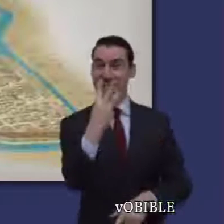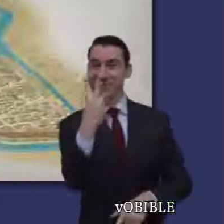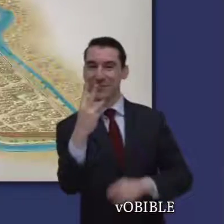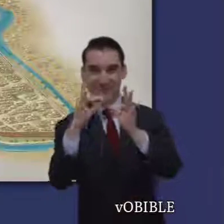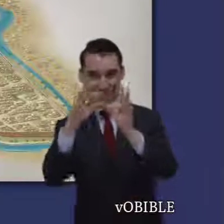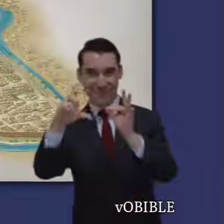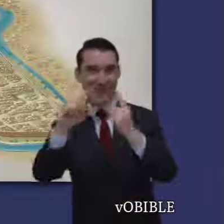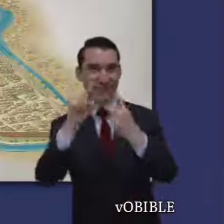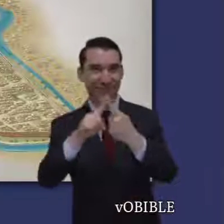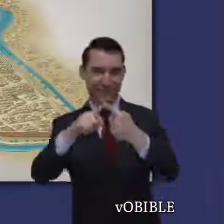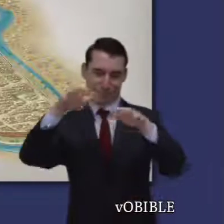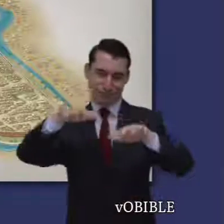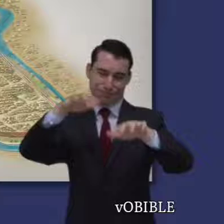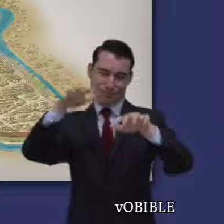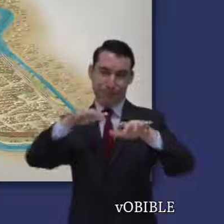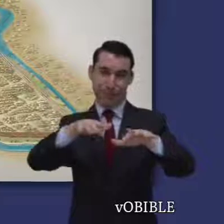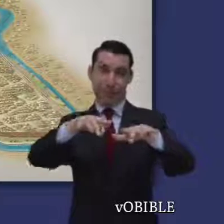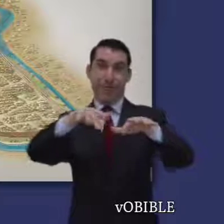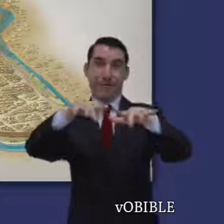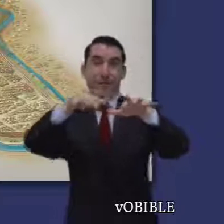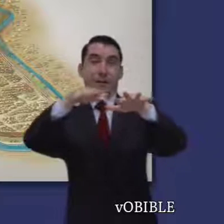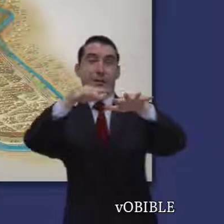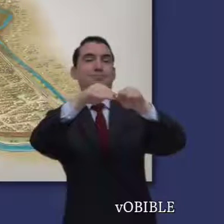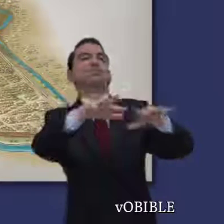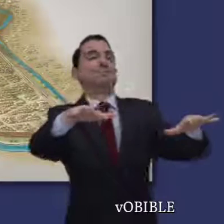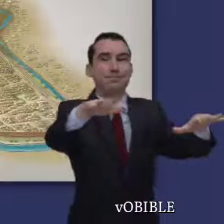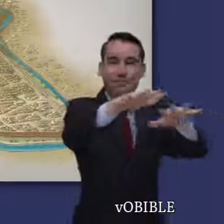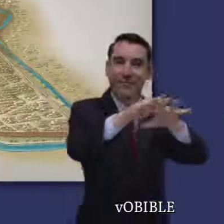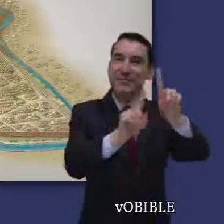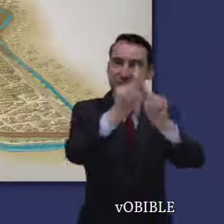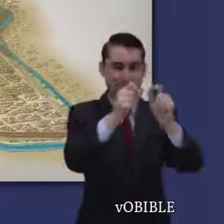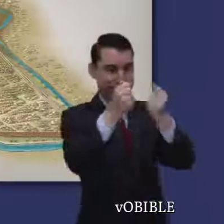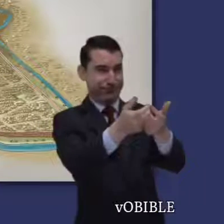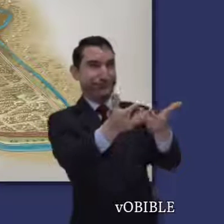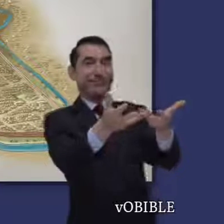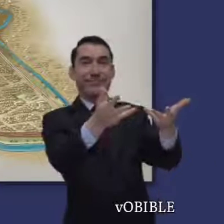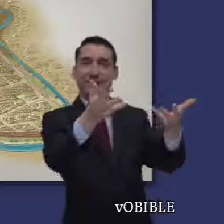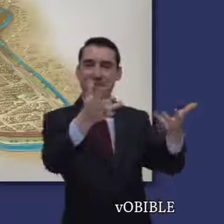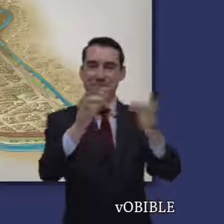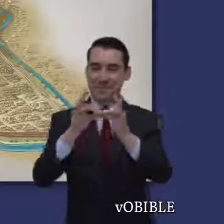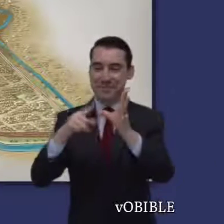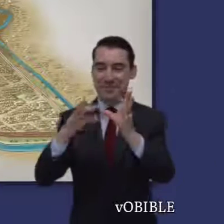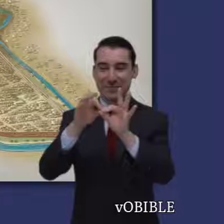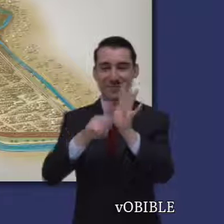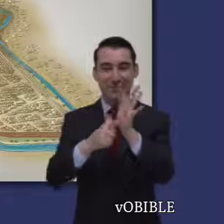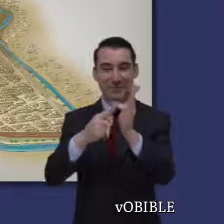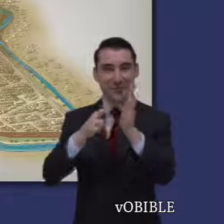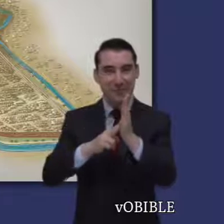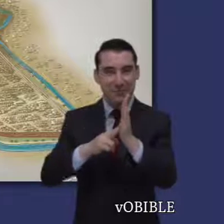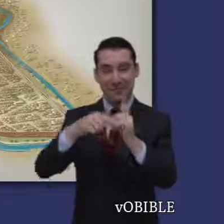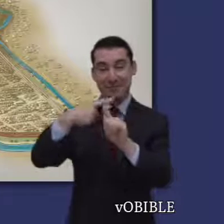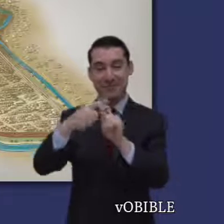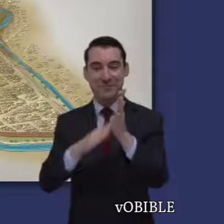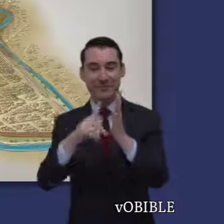BCE, when flooding caused damage to the city. This permitted the besieging forces of Babylon and